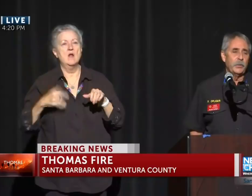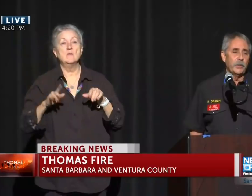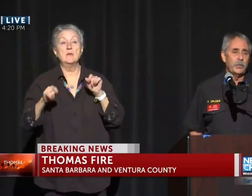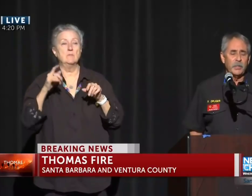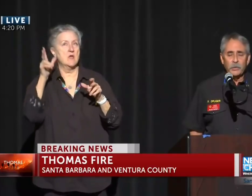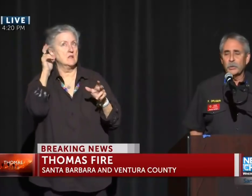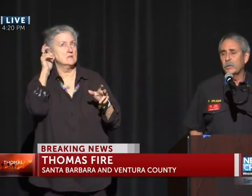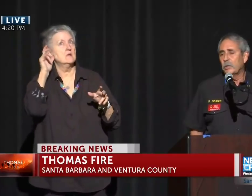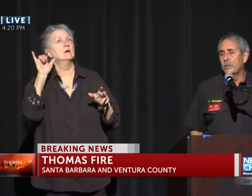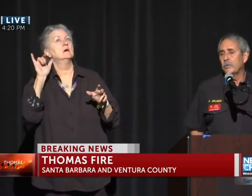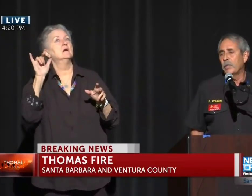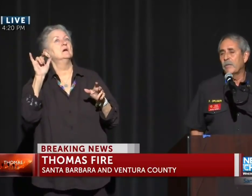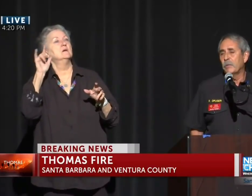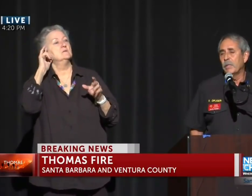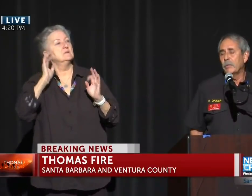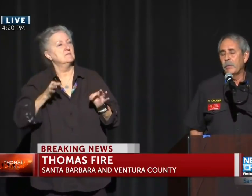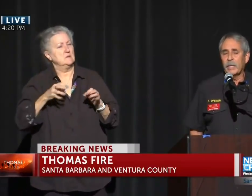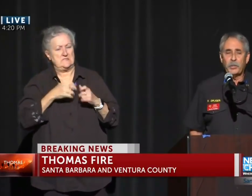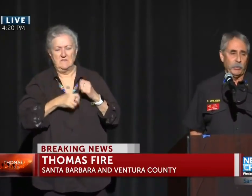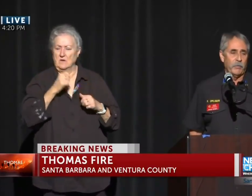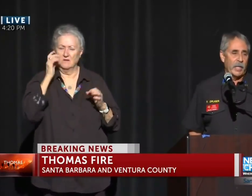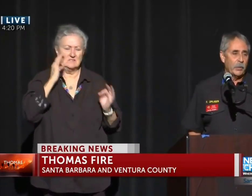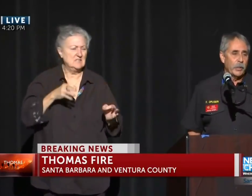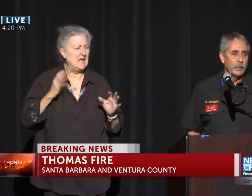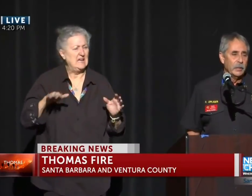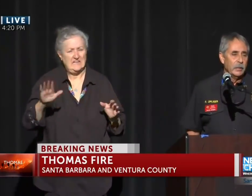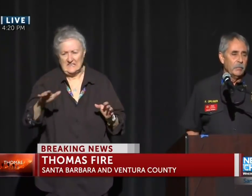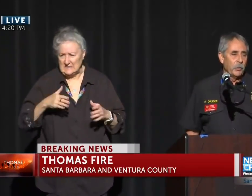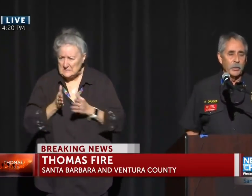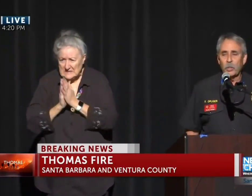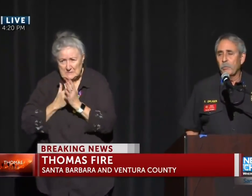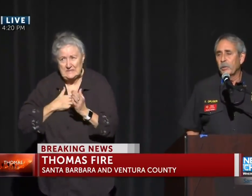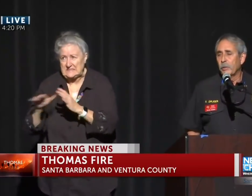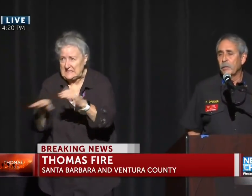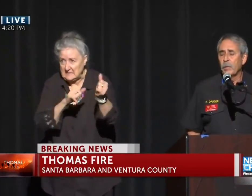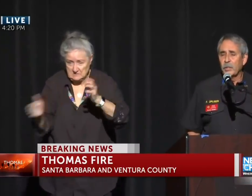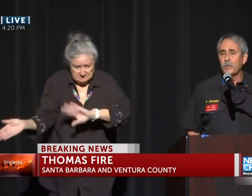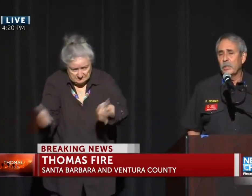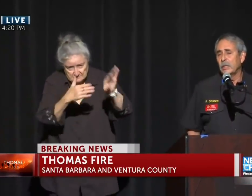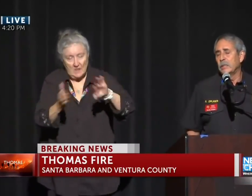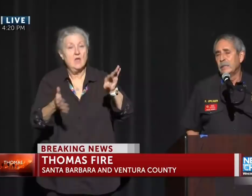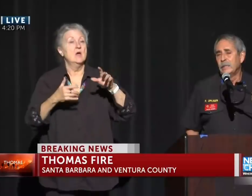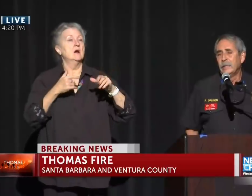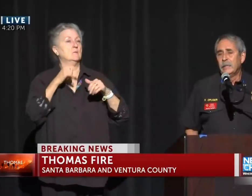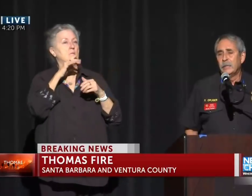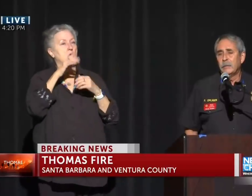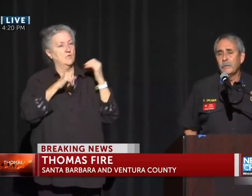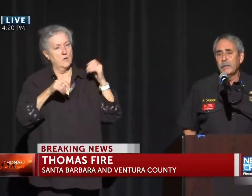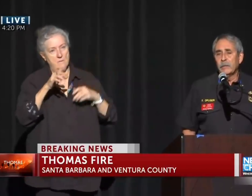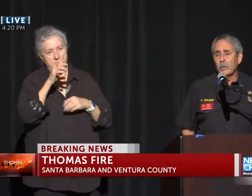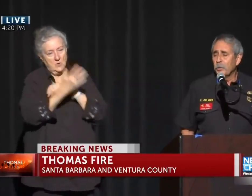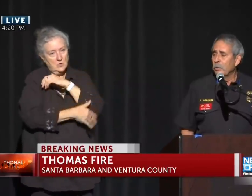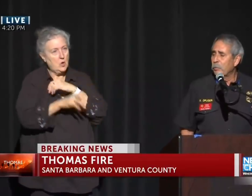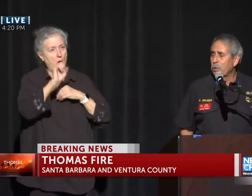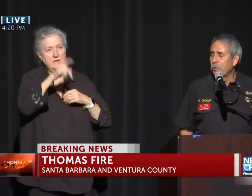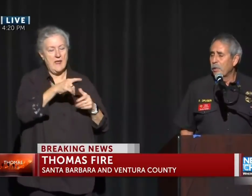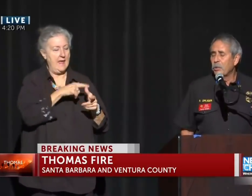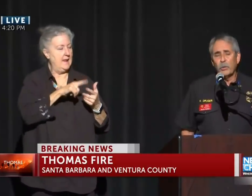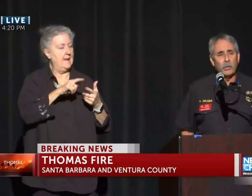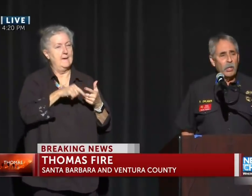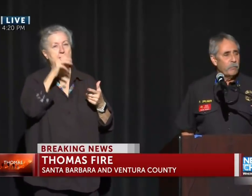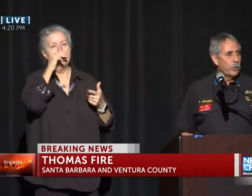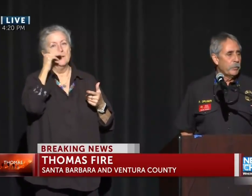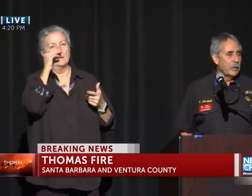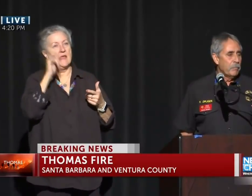that listen to those typical decisions we have to make when we ask you to evacuate, both in Carpinteria, Montecito, and also a